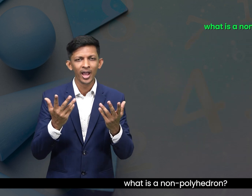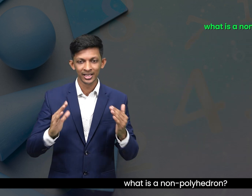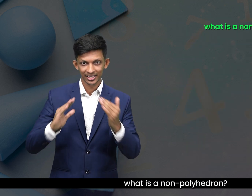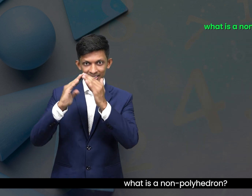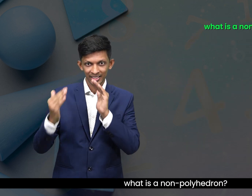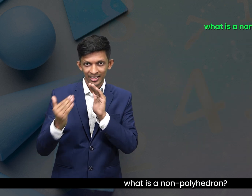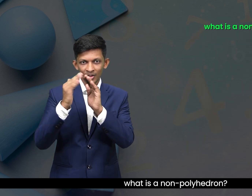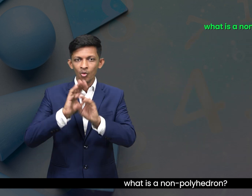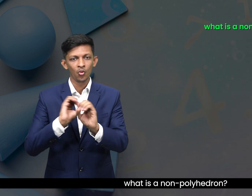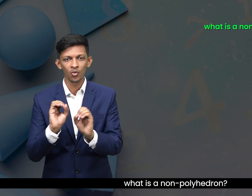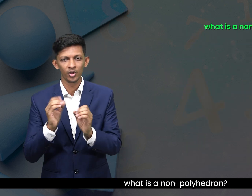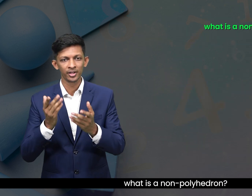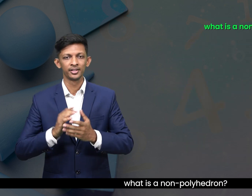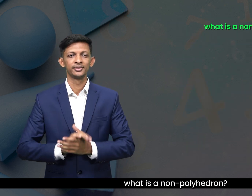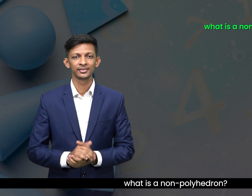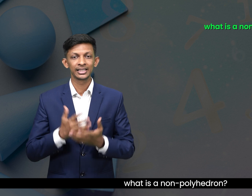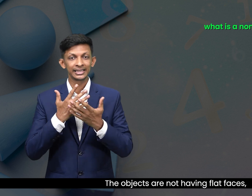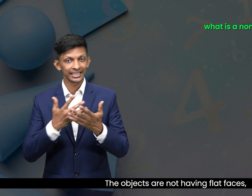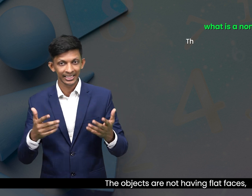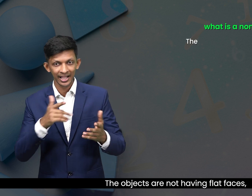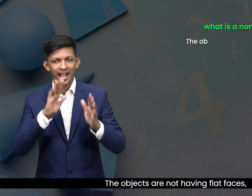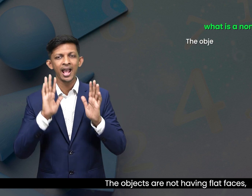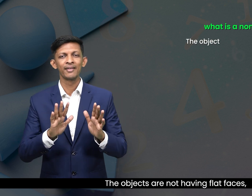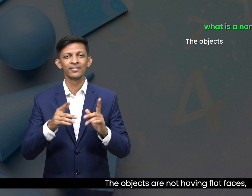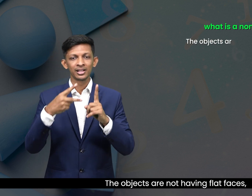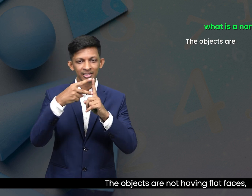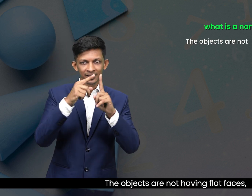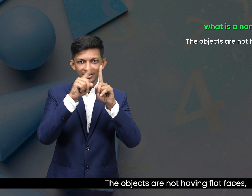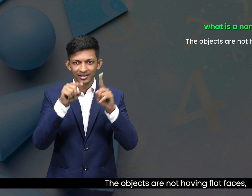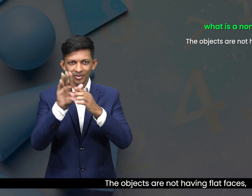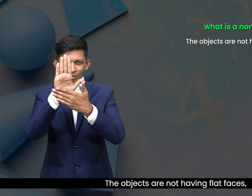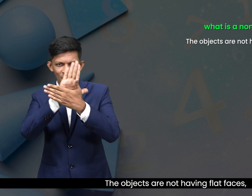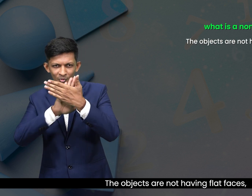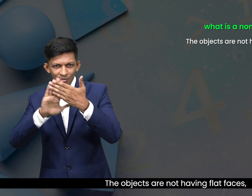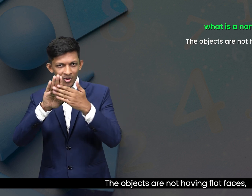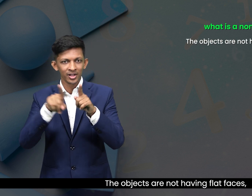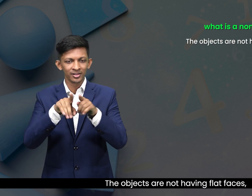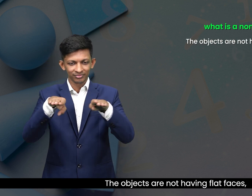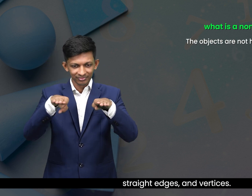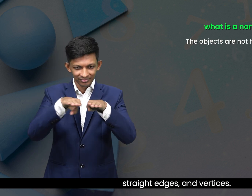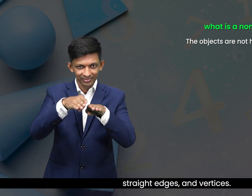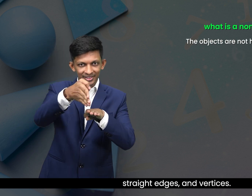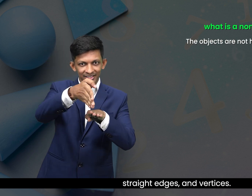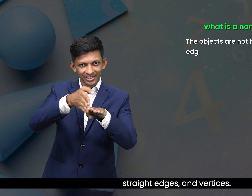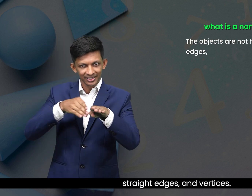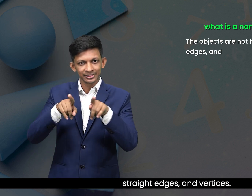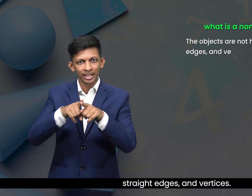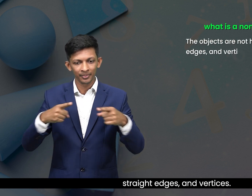a non-polyhedron. The objects are not having flat faces, straight edges and